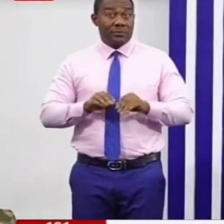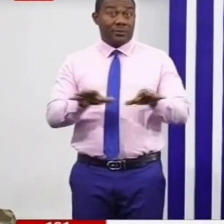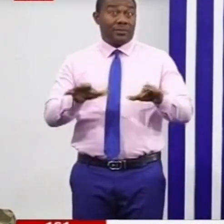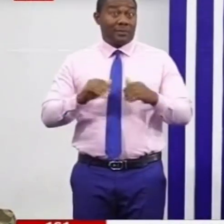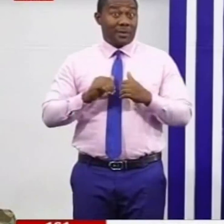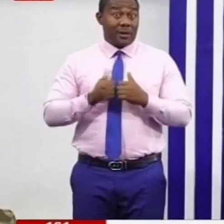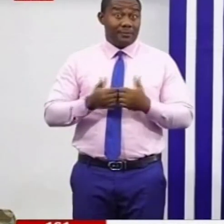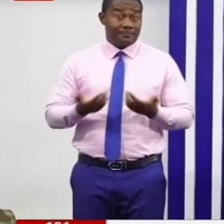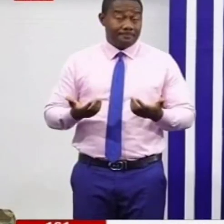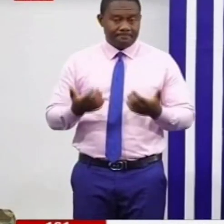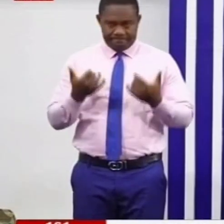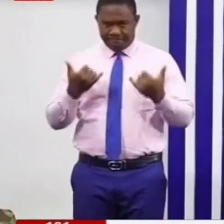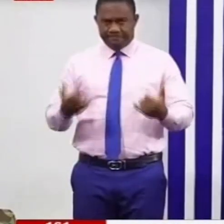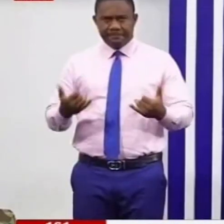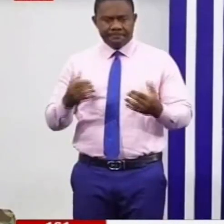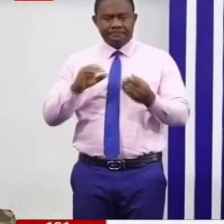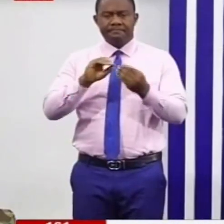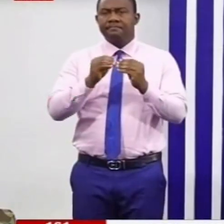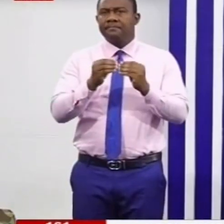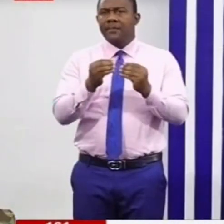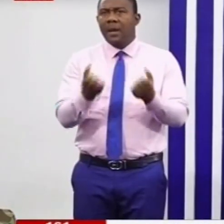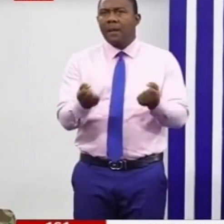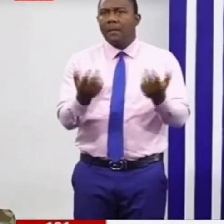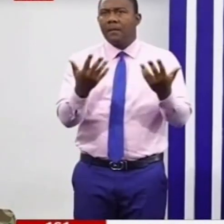We now have